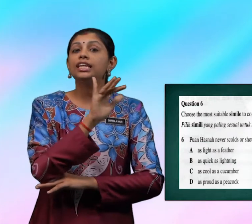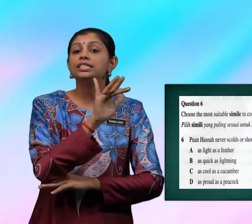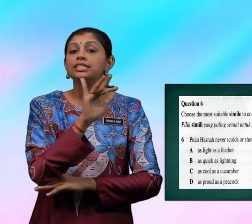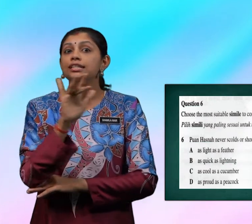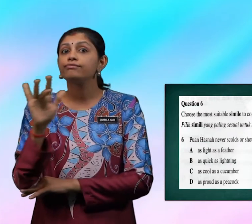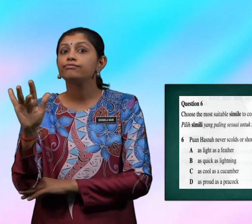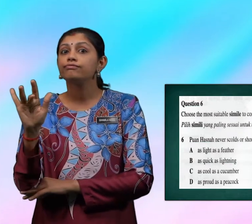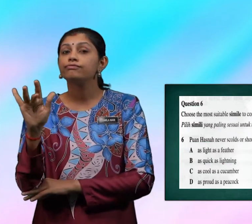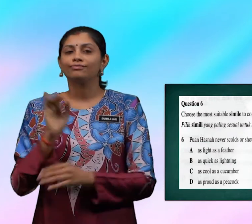is...